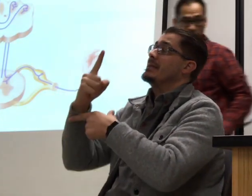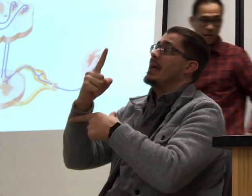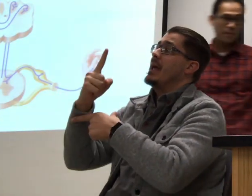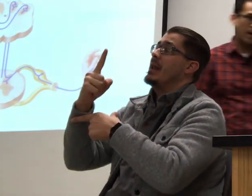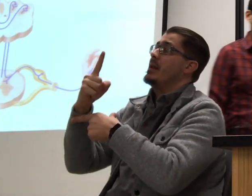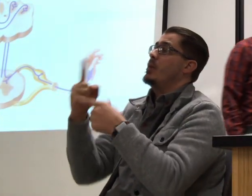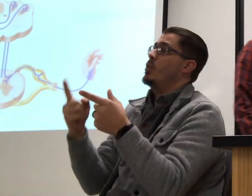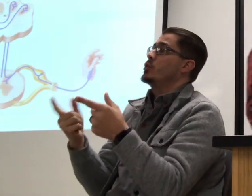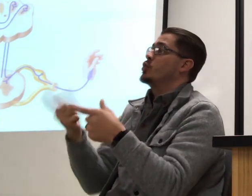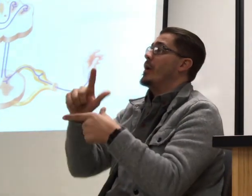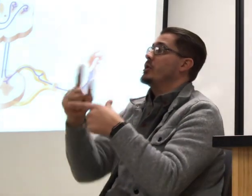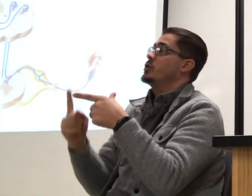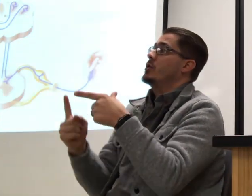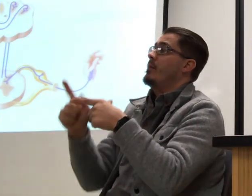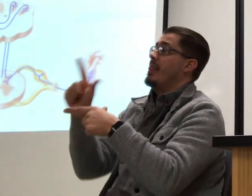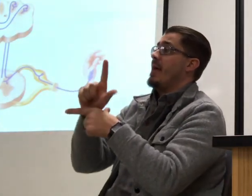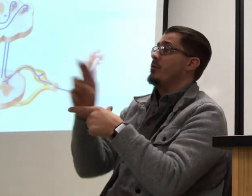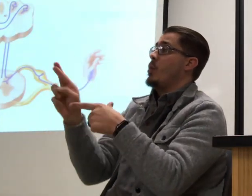so write that.